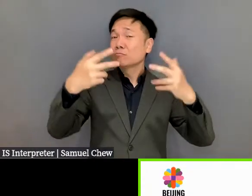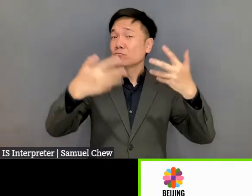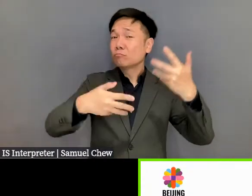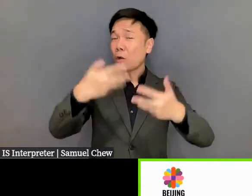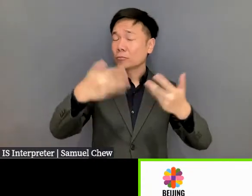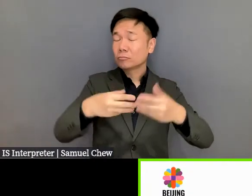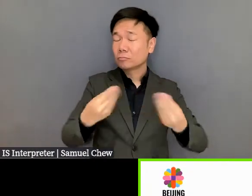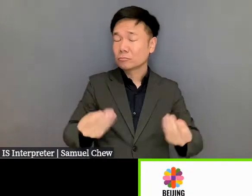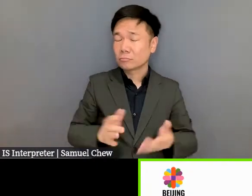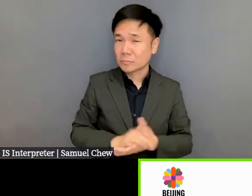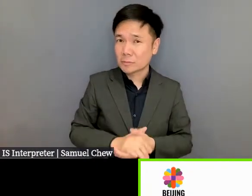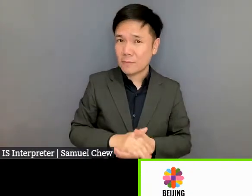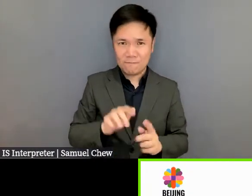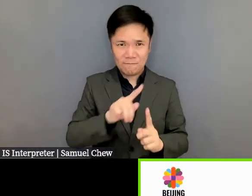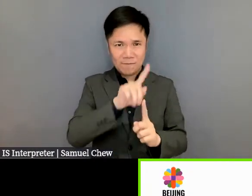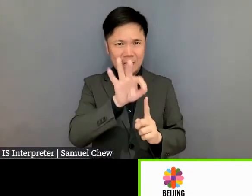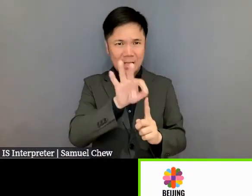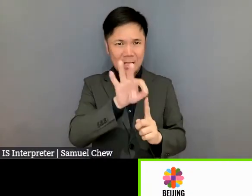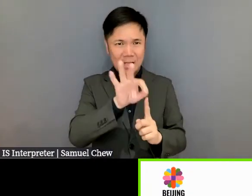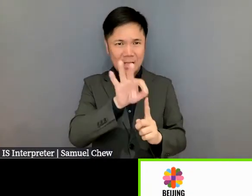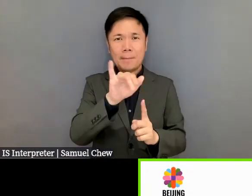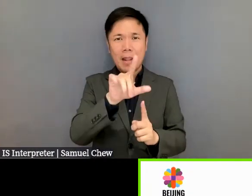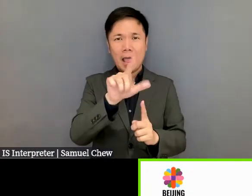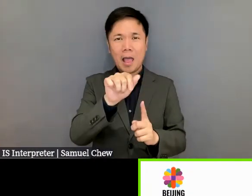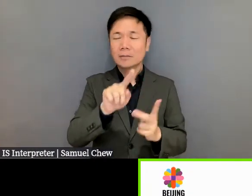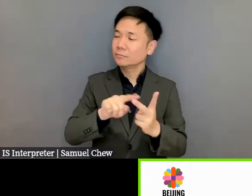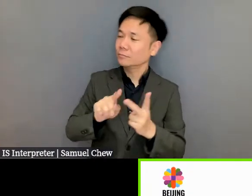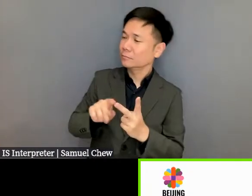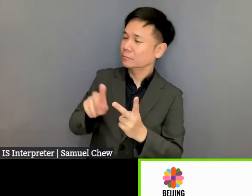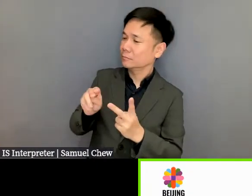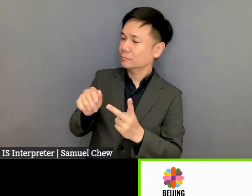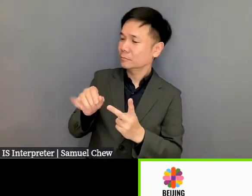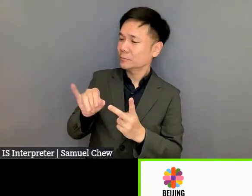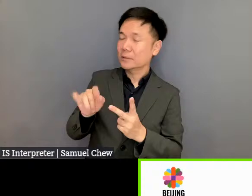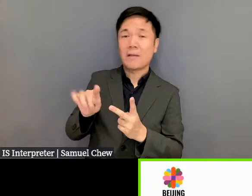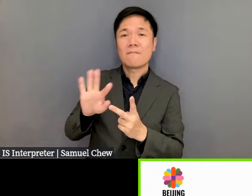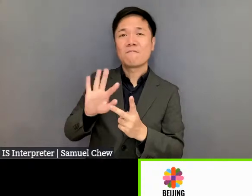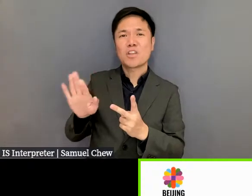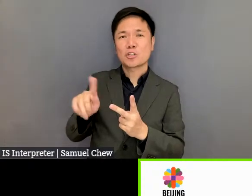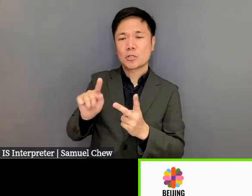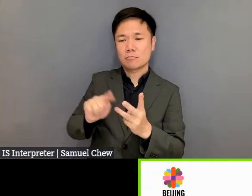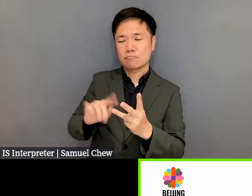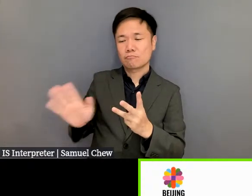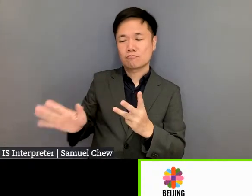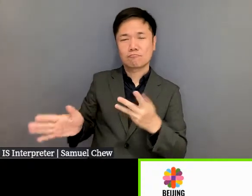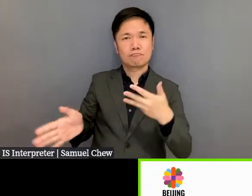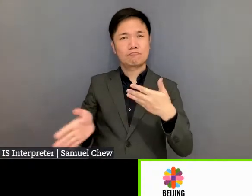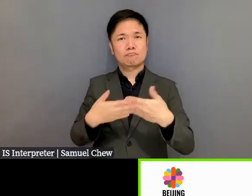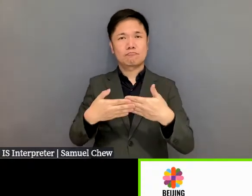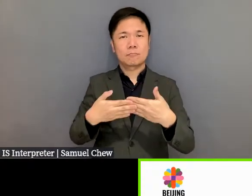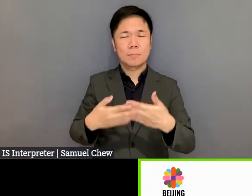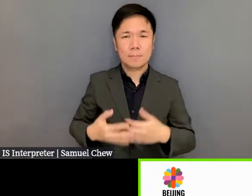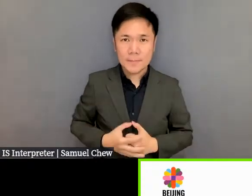all to Camila, and then to May, and then we will close the webinar. Thank you.